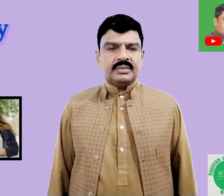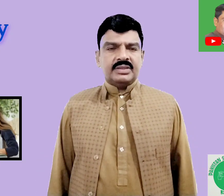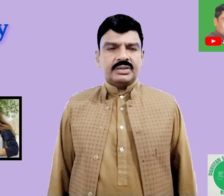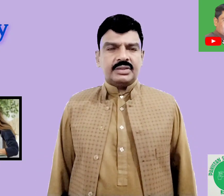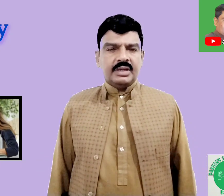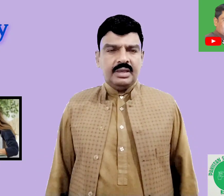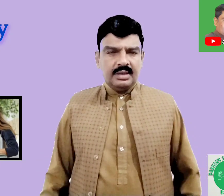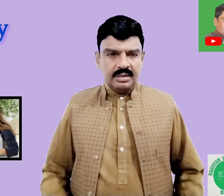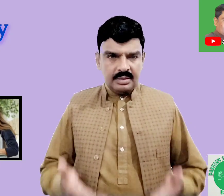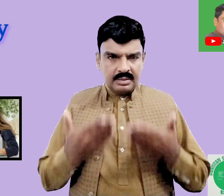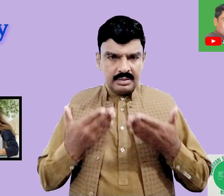study,